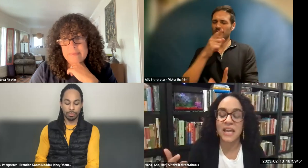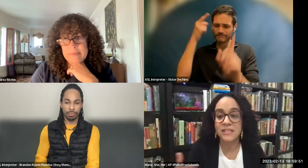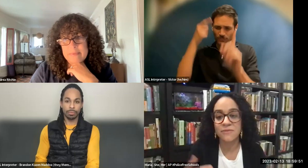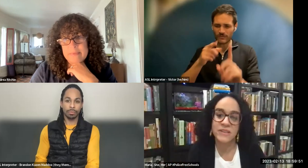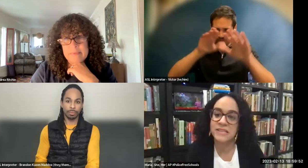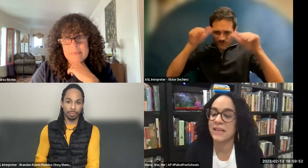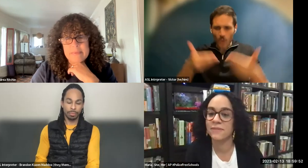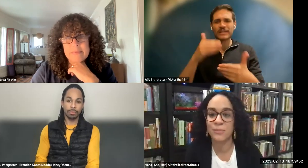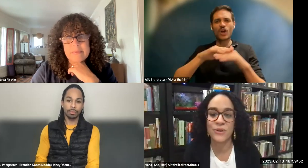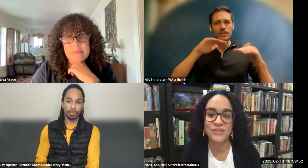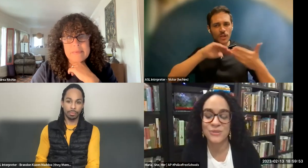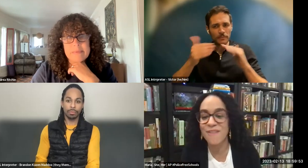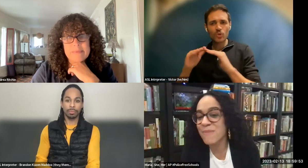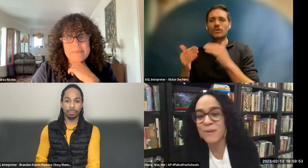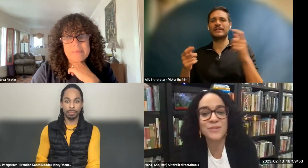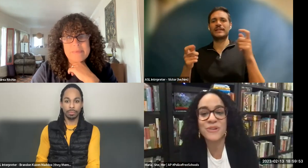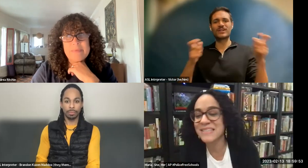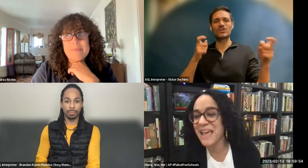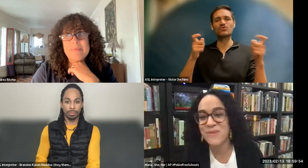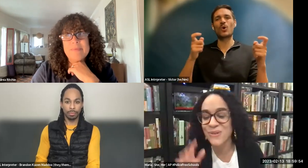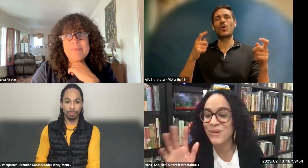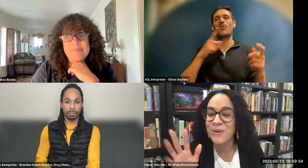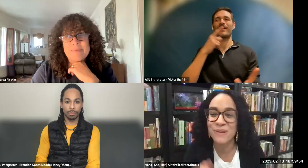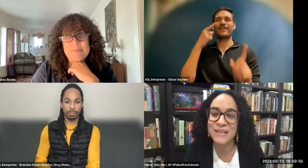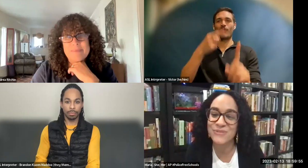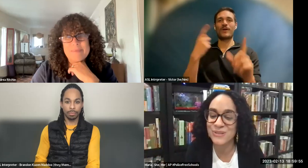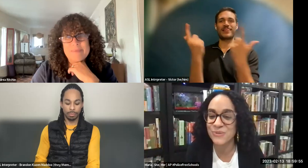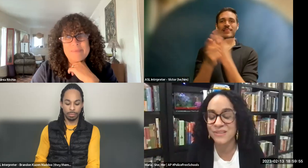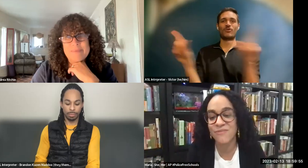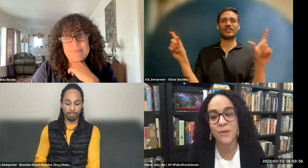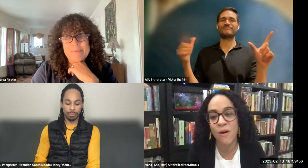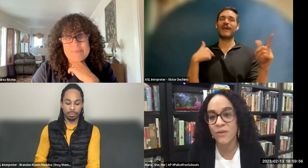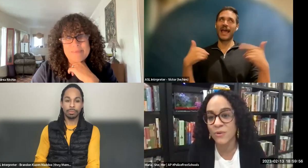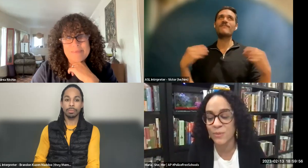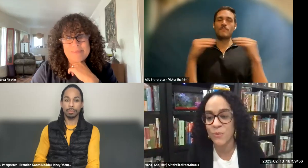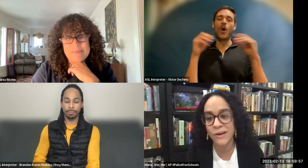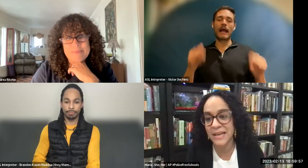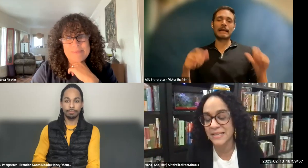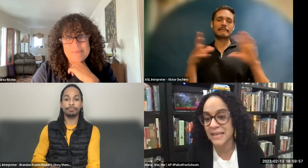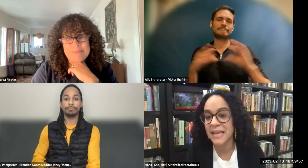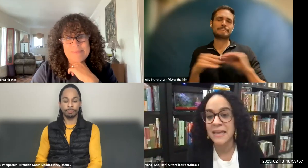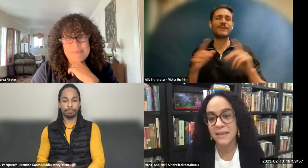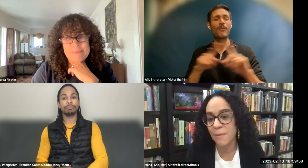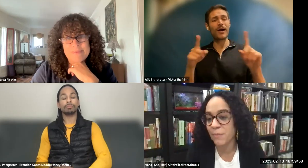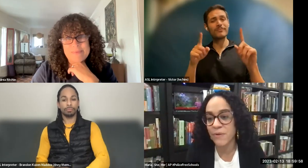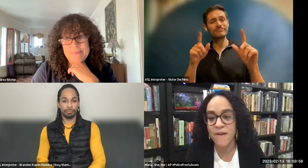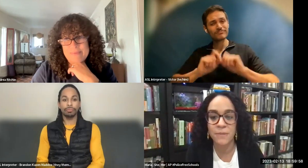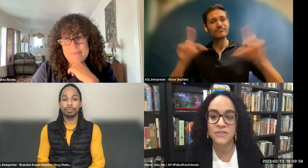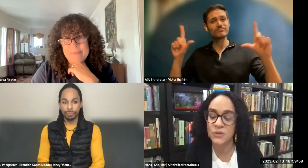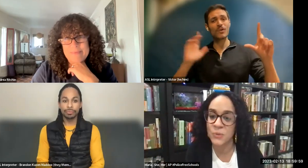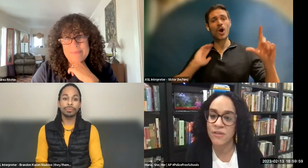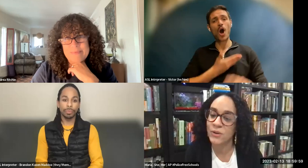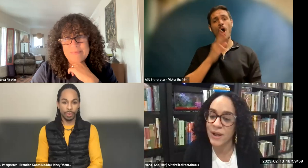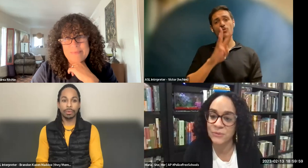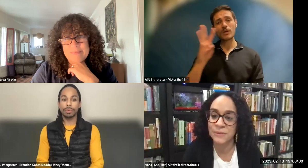of education for the sake of liberation. So I have much more to say, but you could go to Police-Free Schools and follow all the incredible organizing that young people and